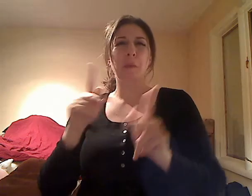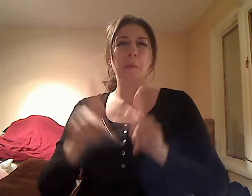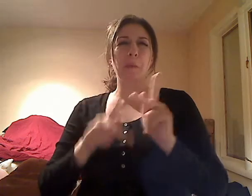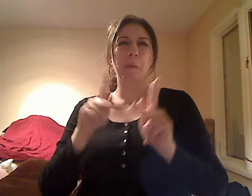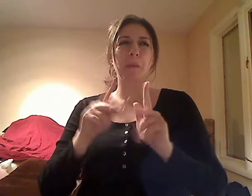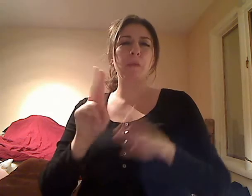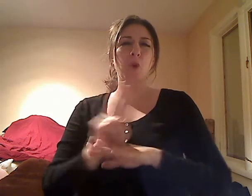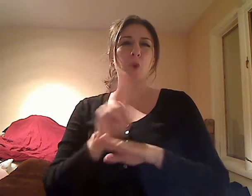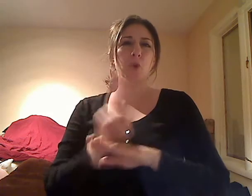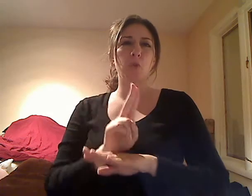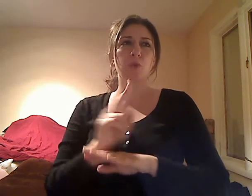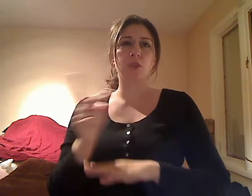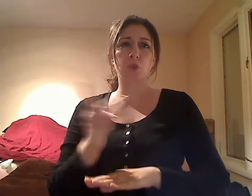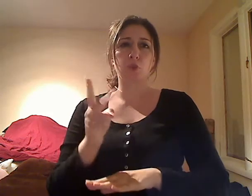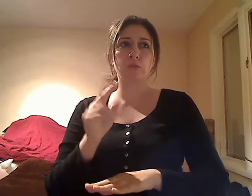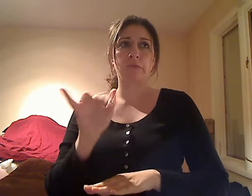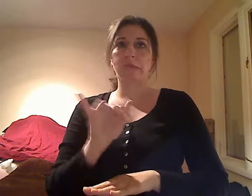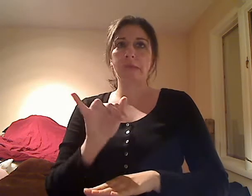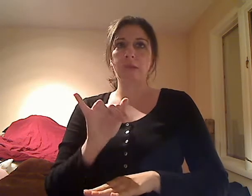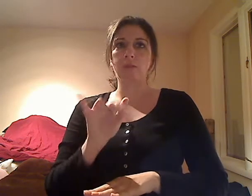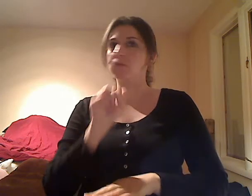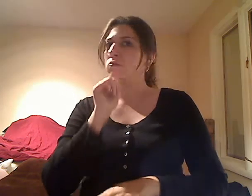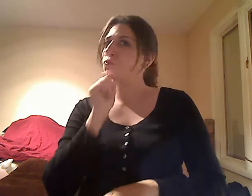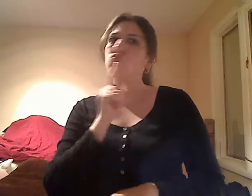though. What are the 2 hours?